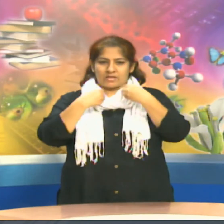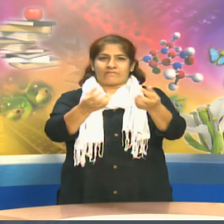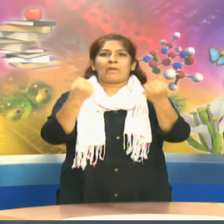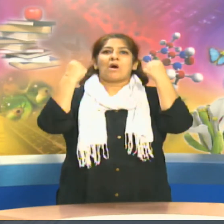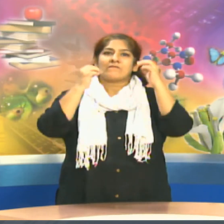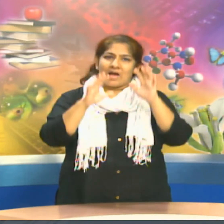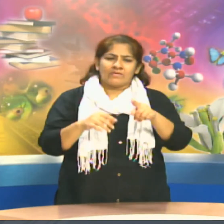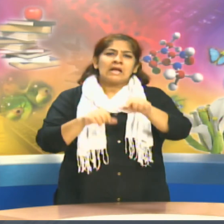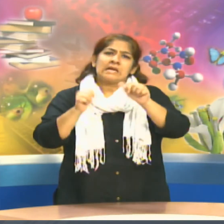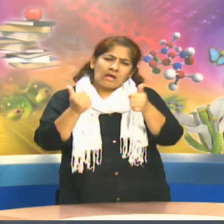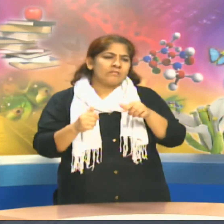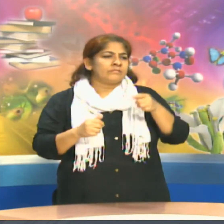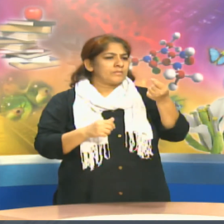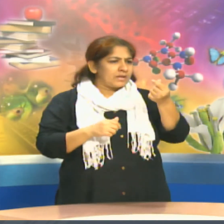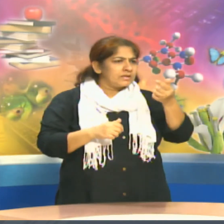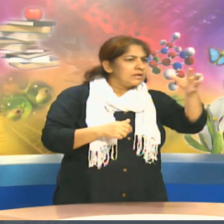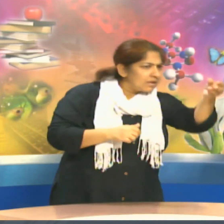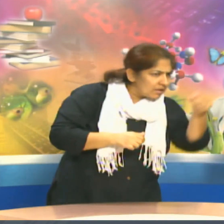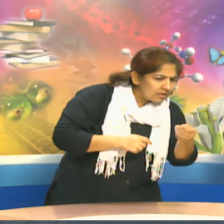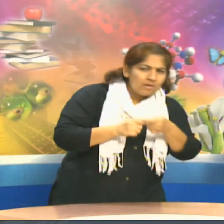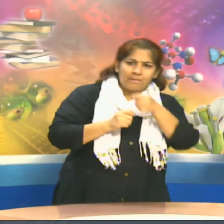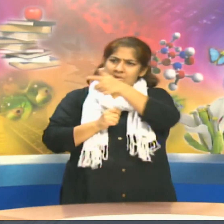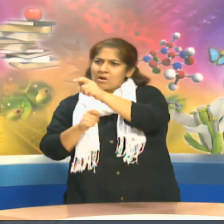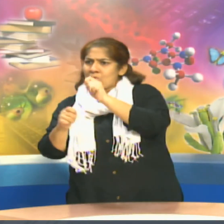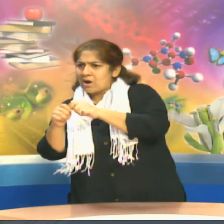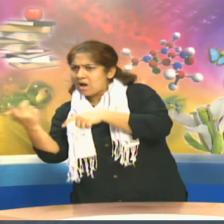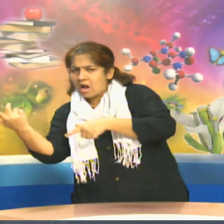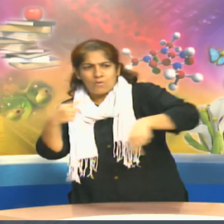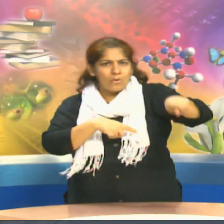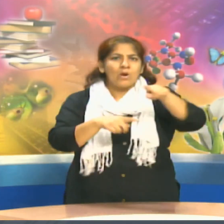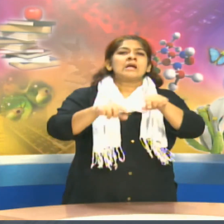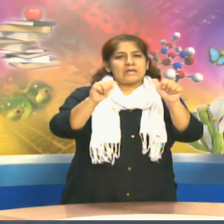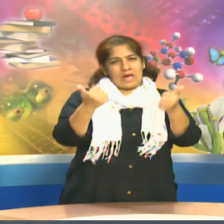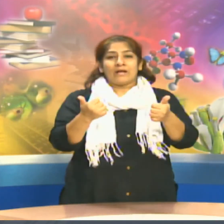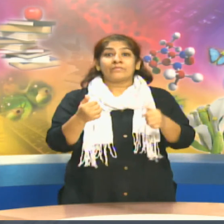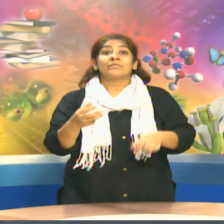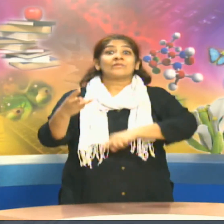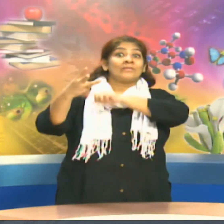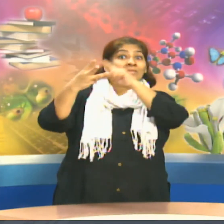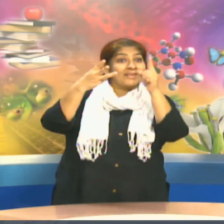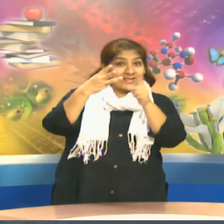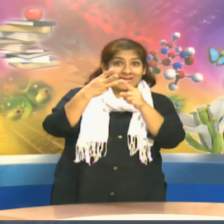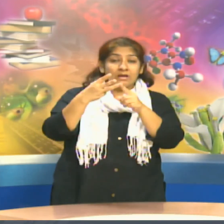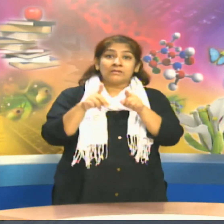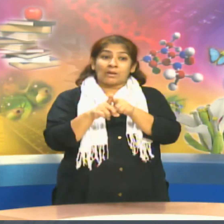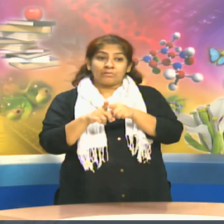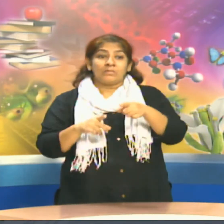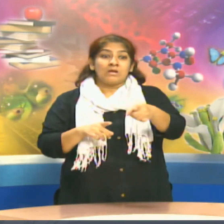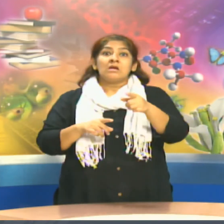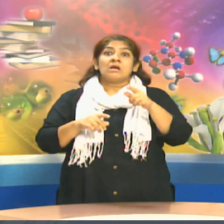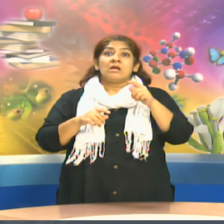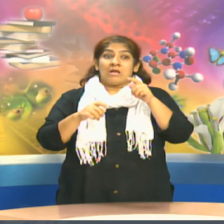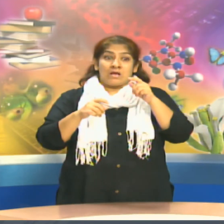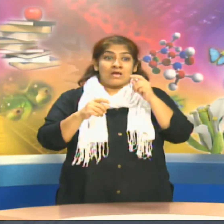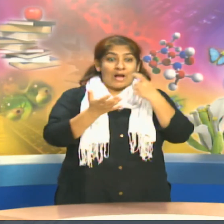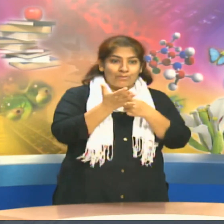authority is also given to that person. So he has to get things, then do the necessary arrangement for the